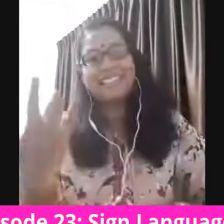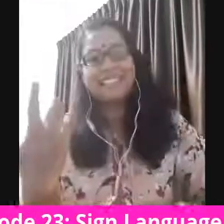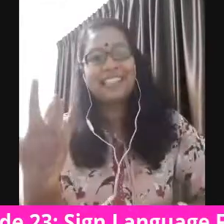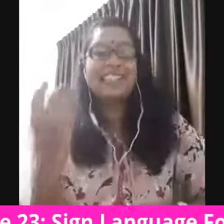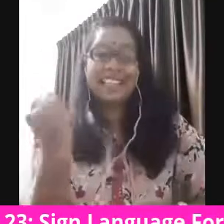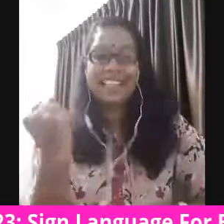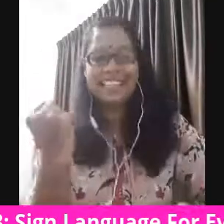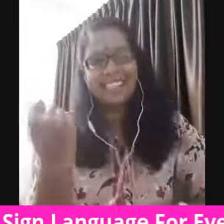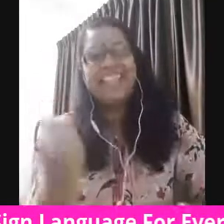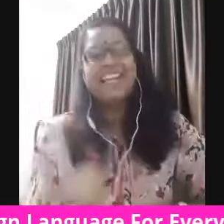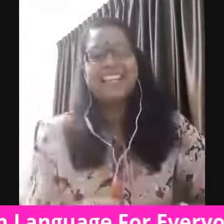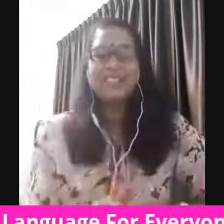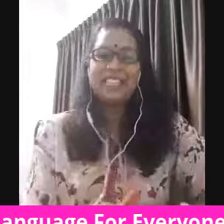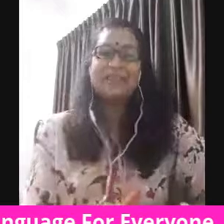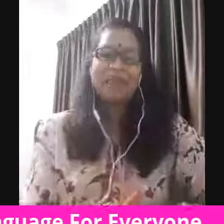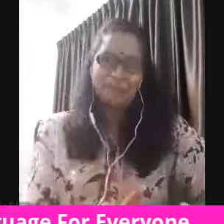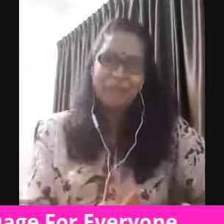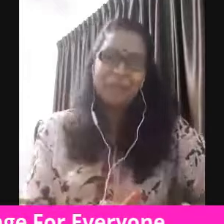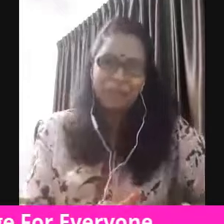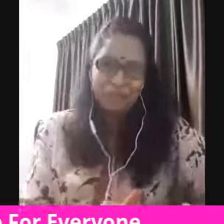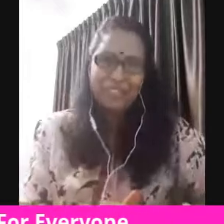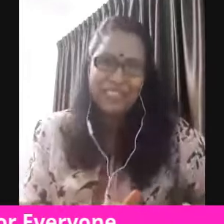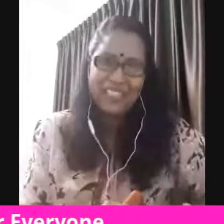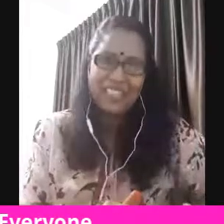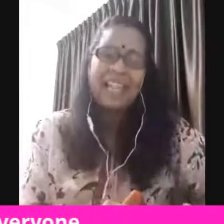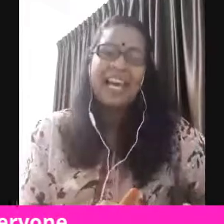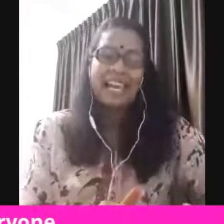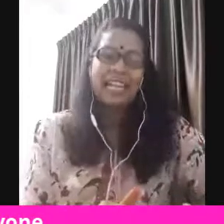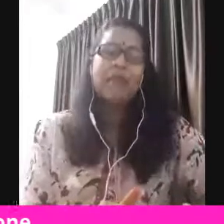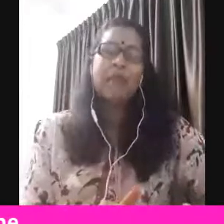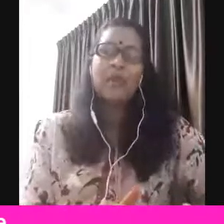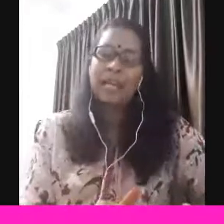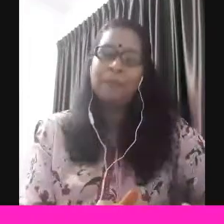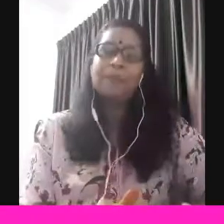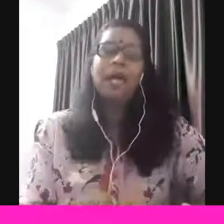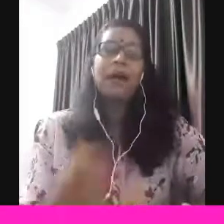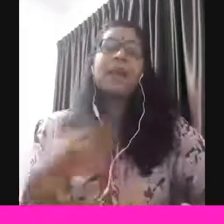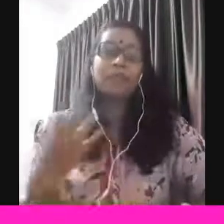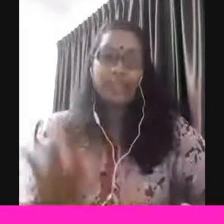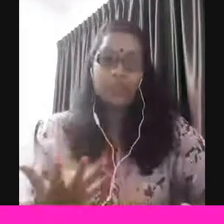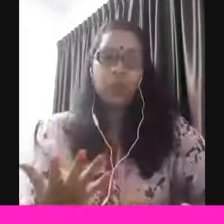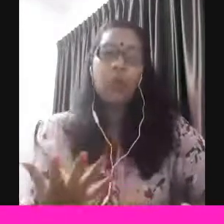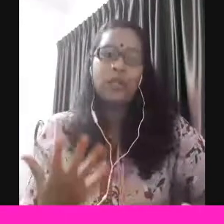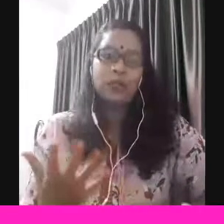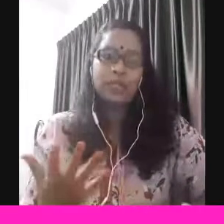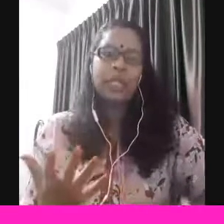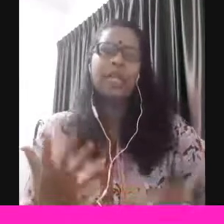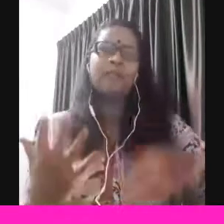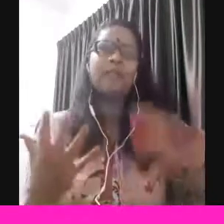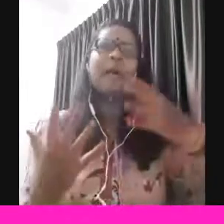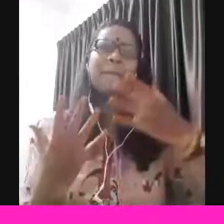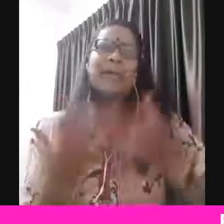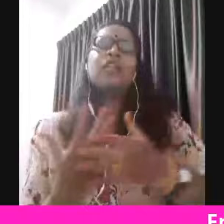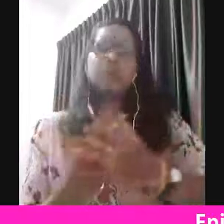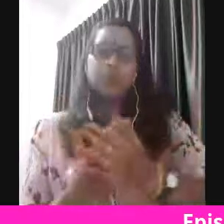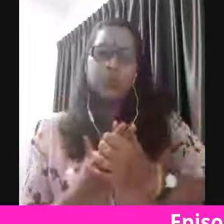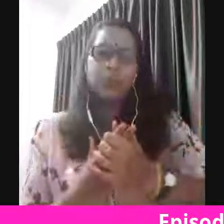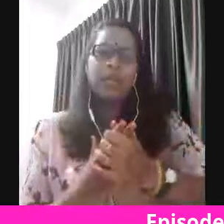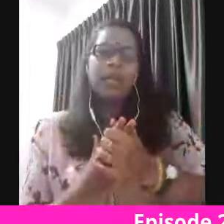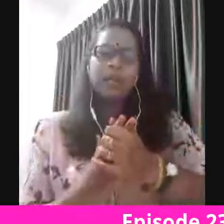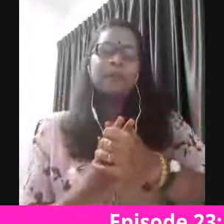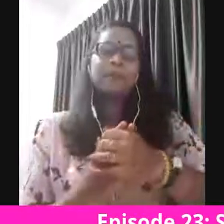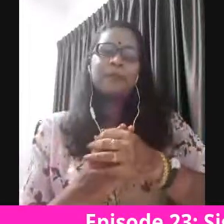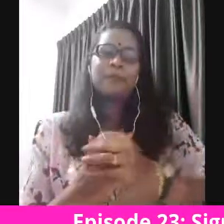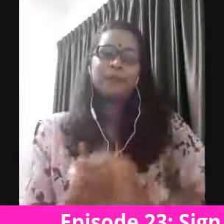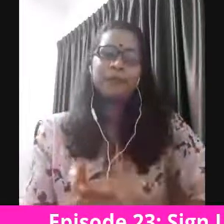back science. So that's my main motive actually, and I want to help my friends who want to learn and parents Nice. also.